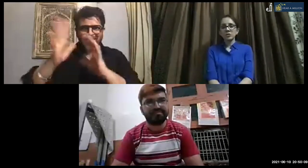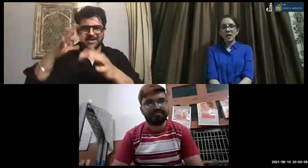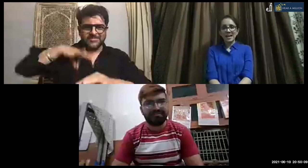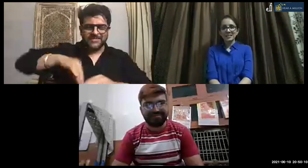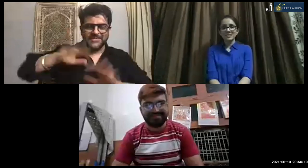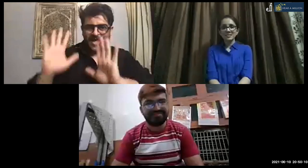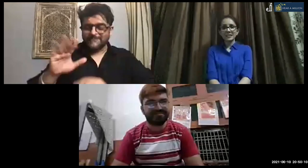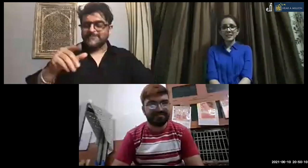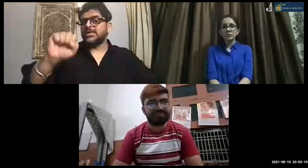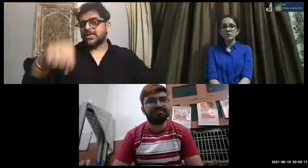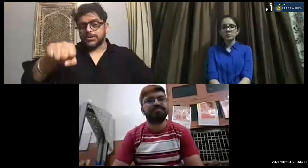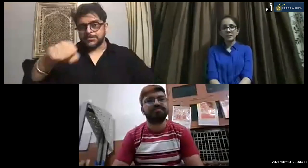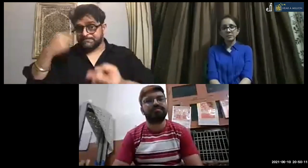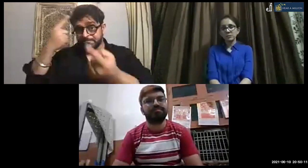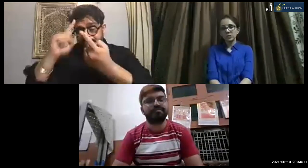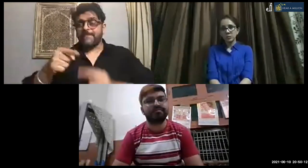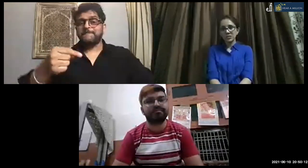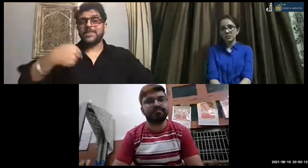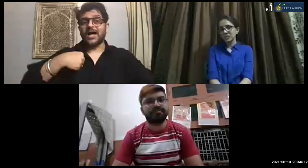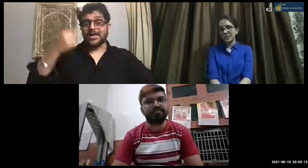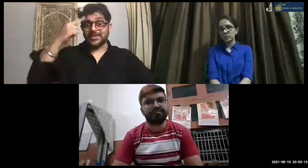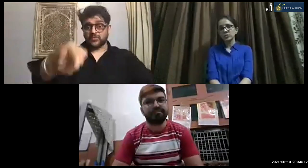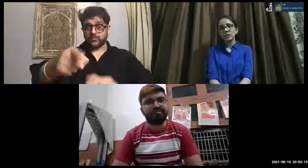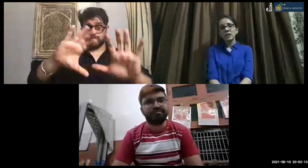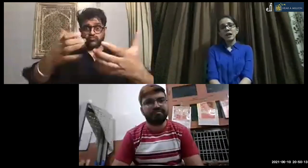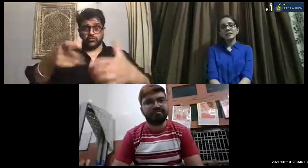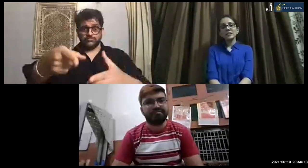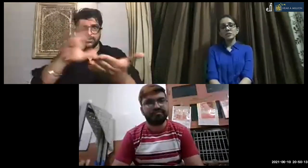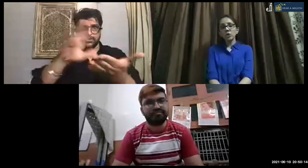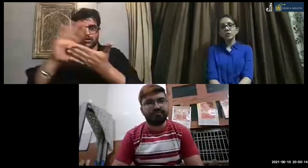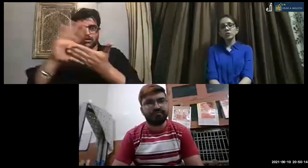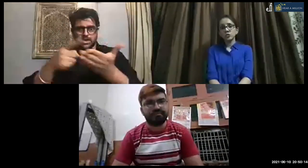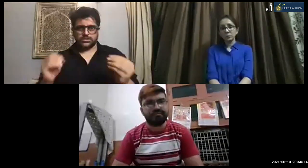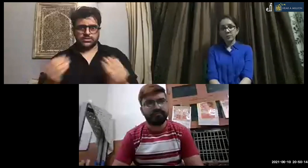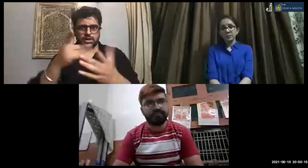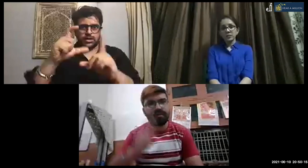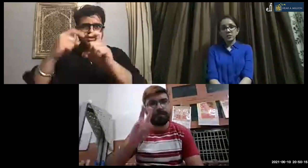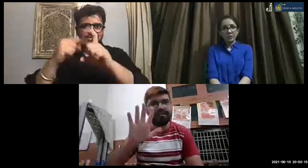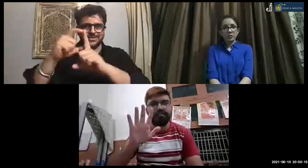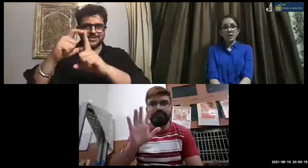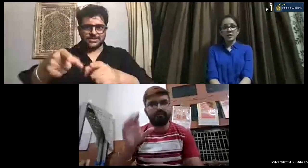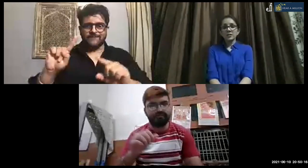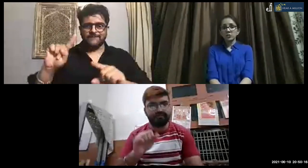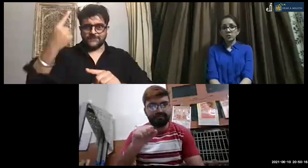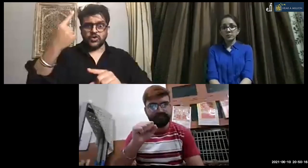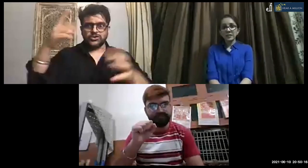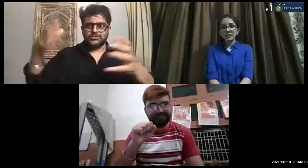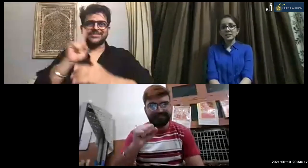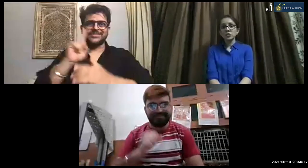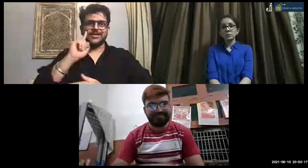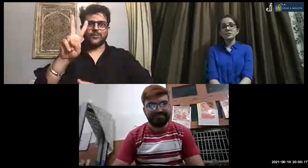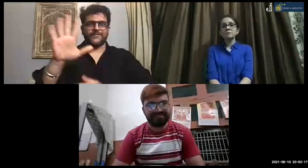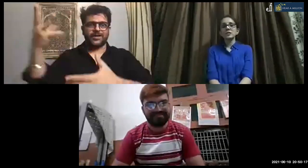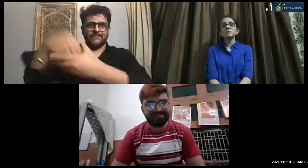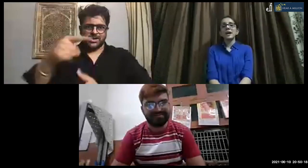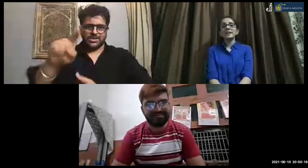about, hands and sign language and the benefits of the linguistics of sign language. I think your group, Haryana group, that DED